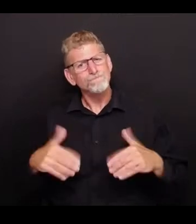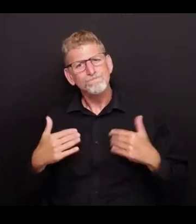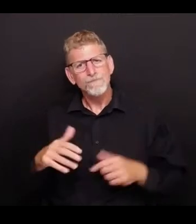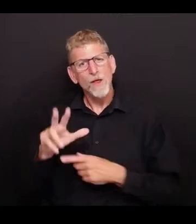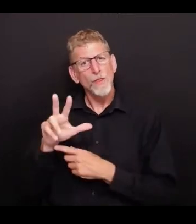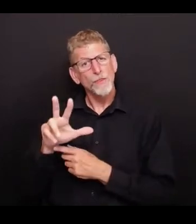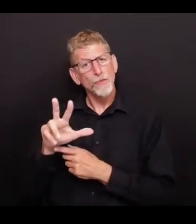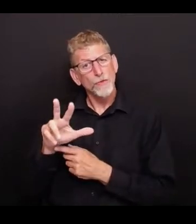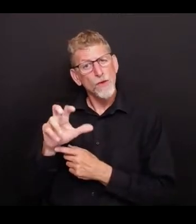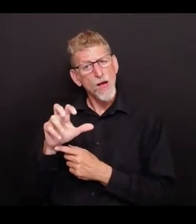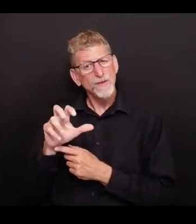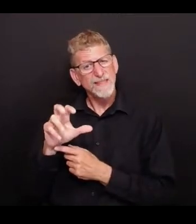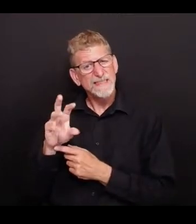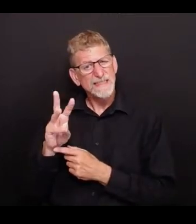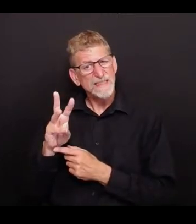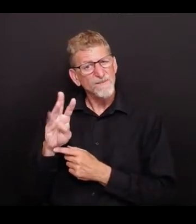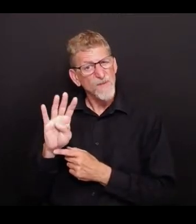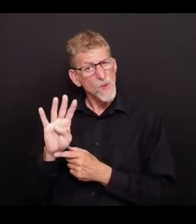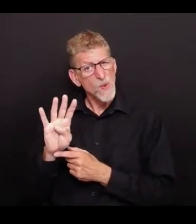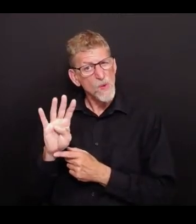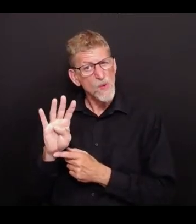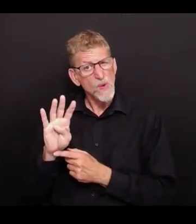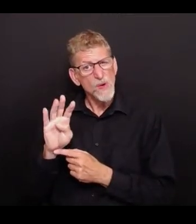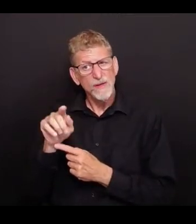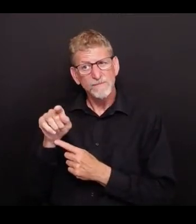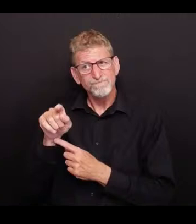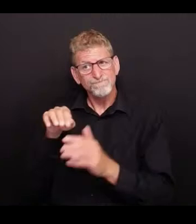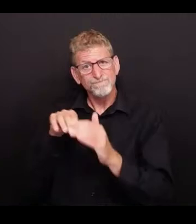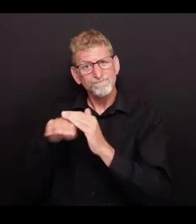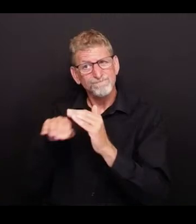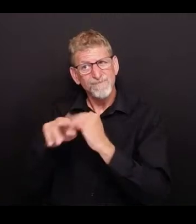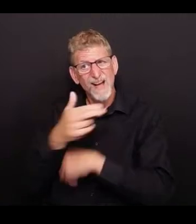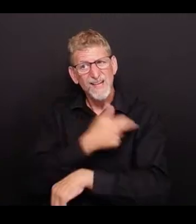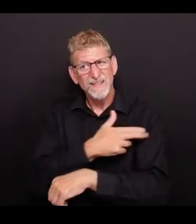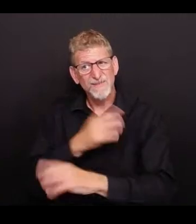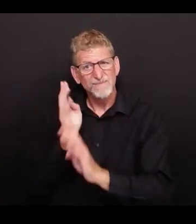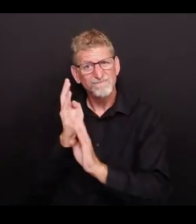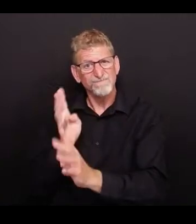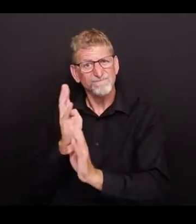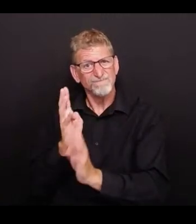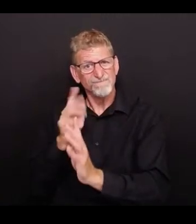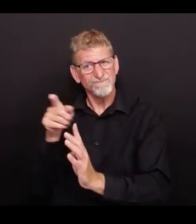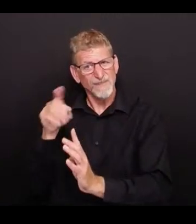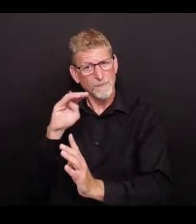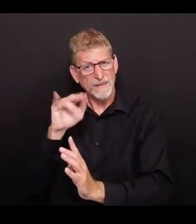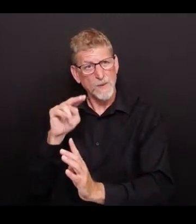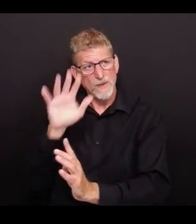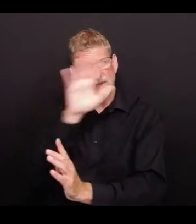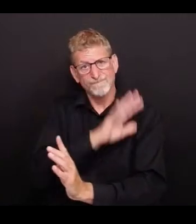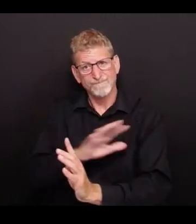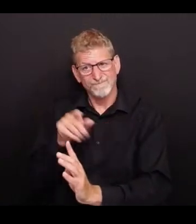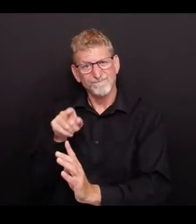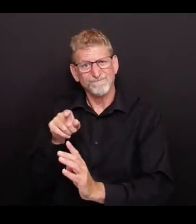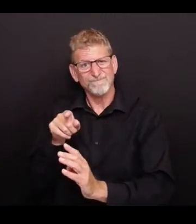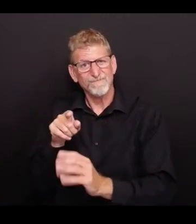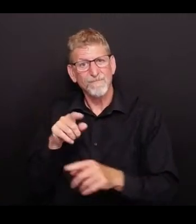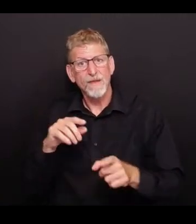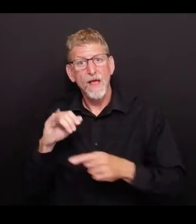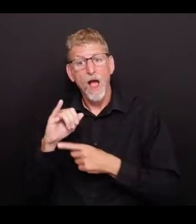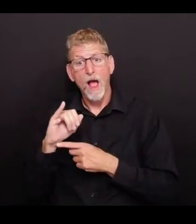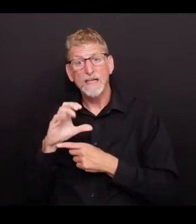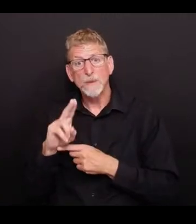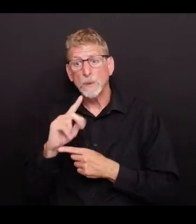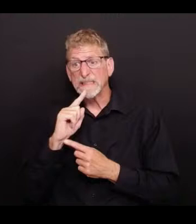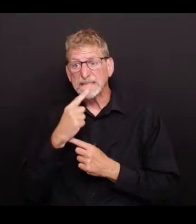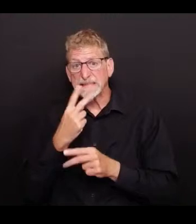There are 364 people currently in Minnesota hospitals with COVID-19. Of those, 90 are